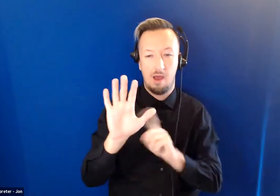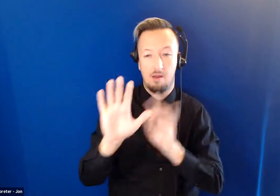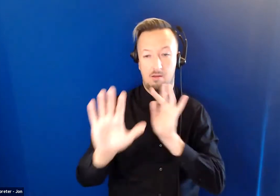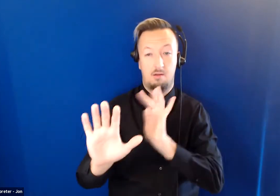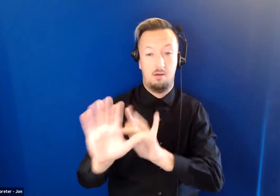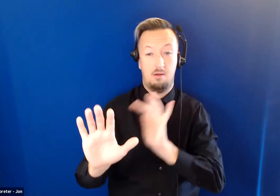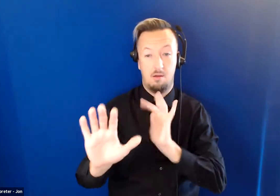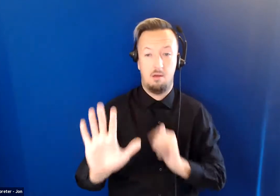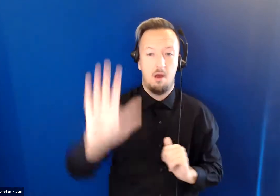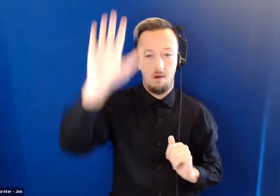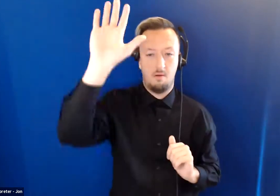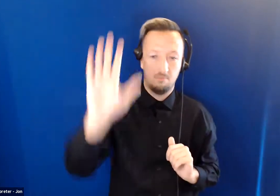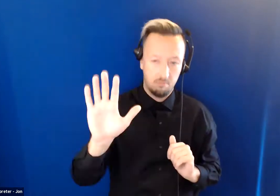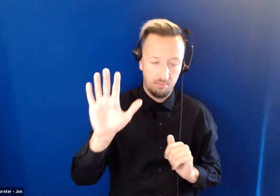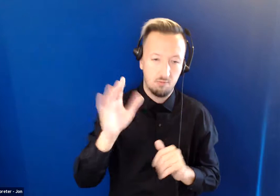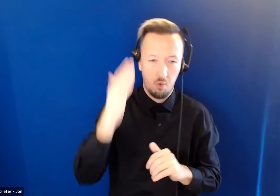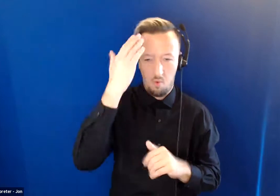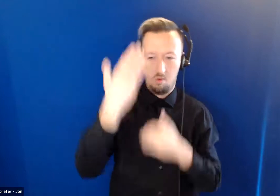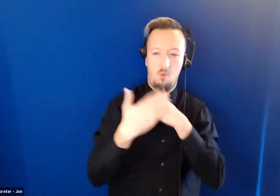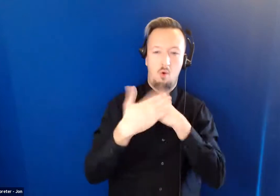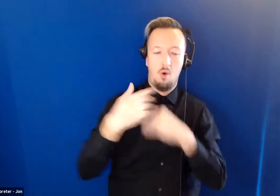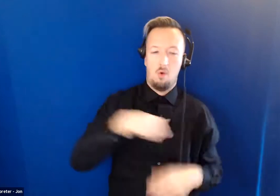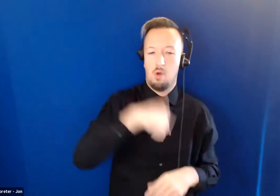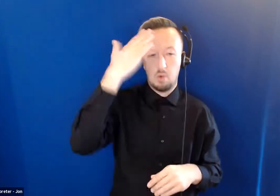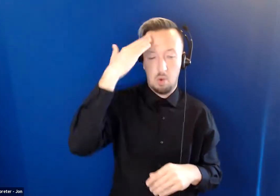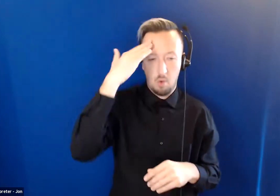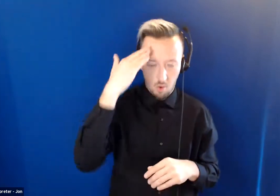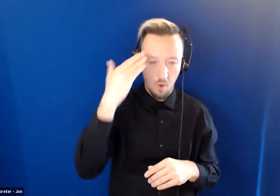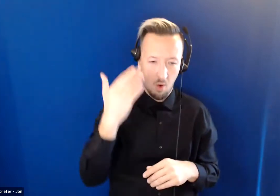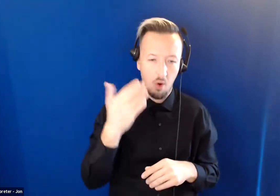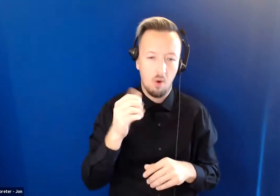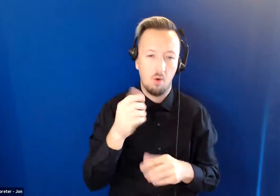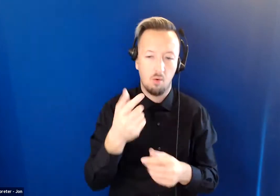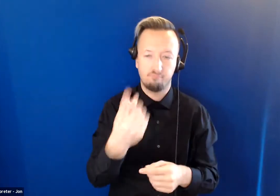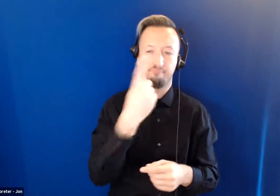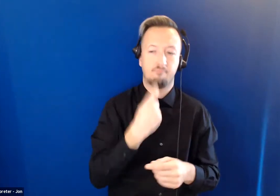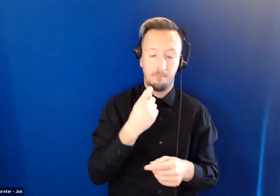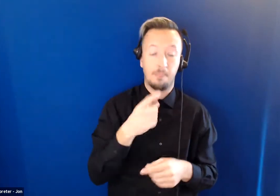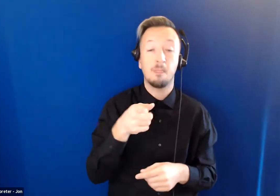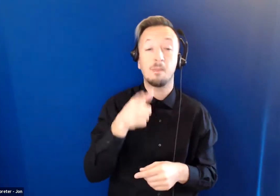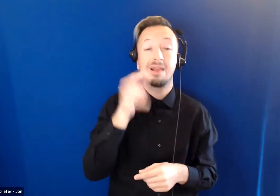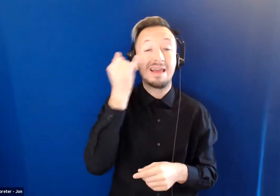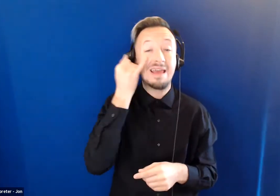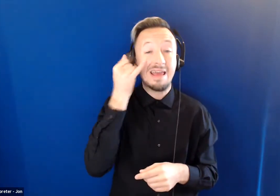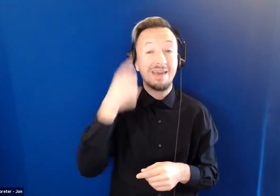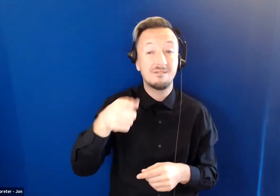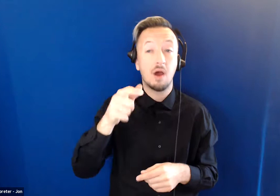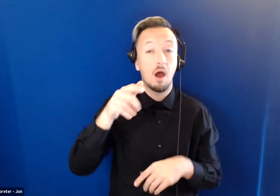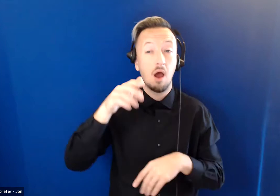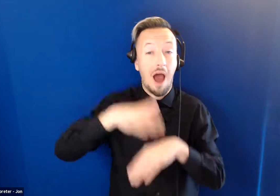you have a question. For those of you on the phone today or using keystrokes, we ask you that you please